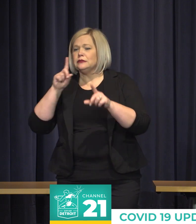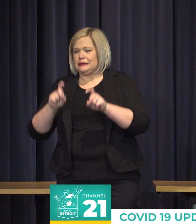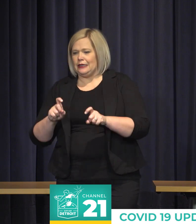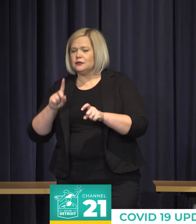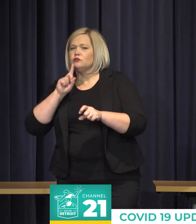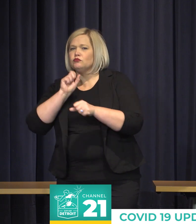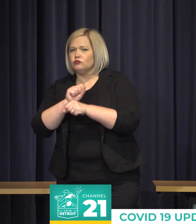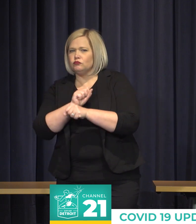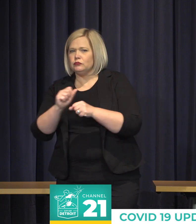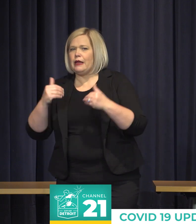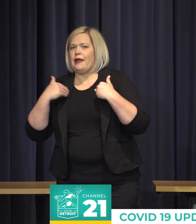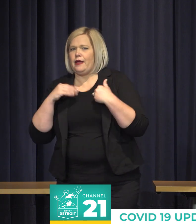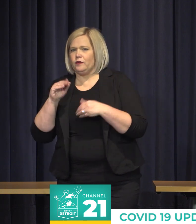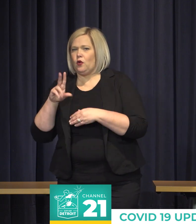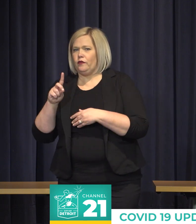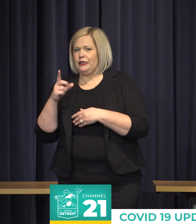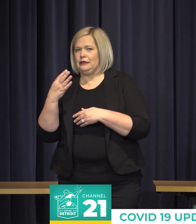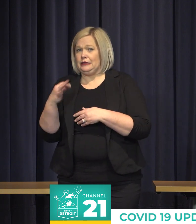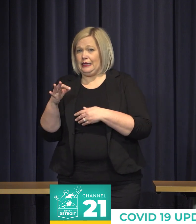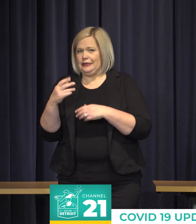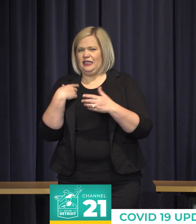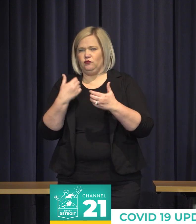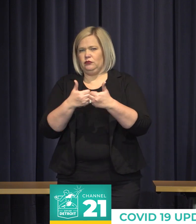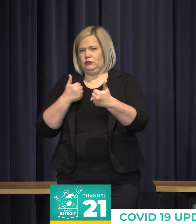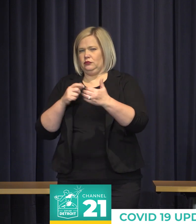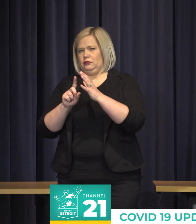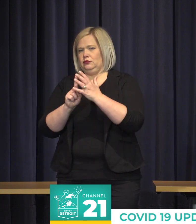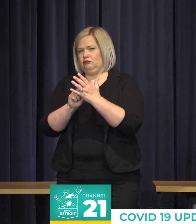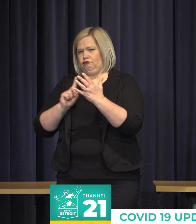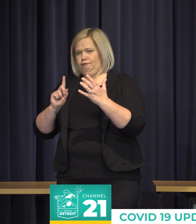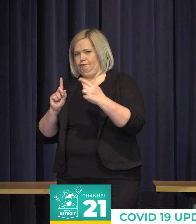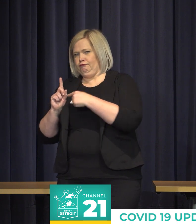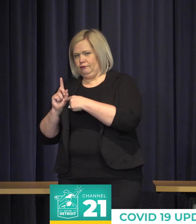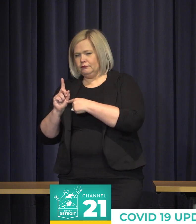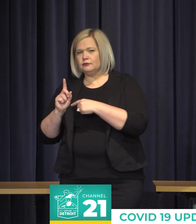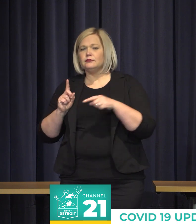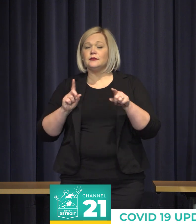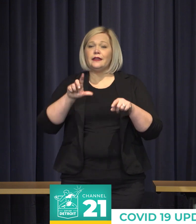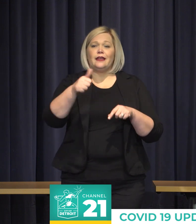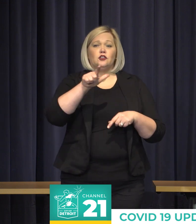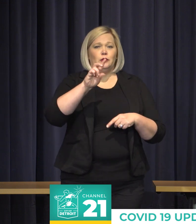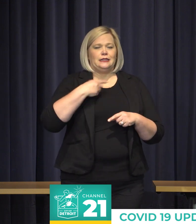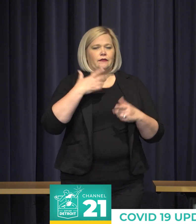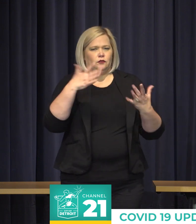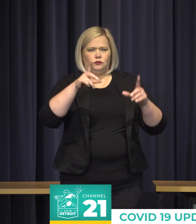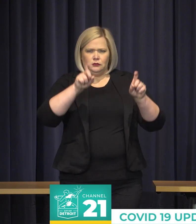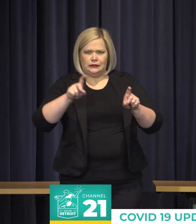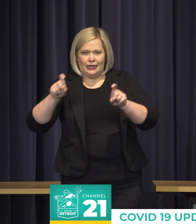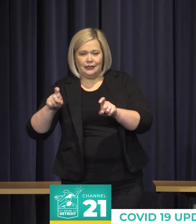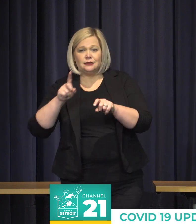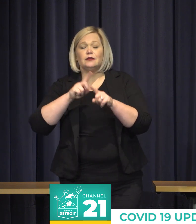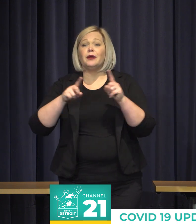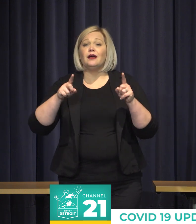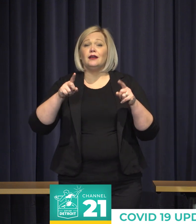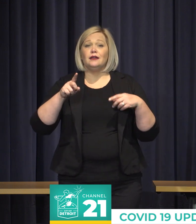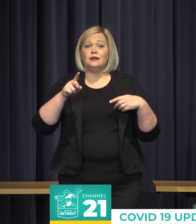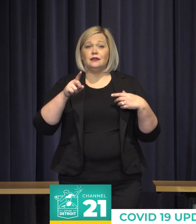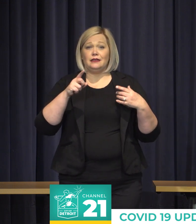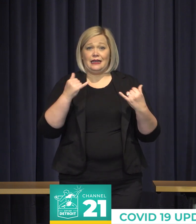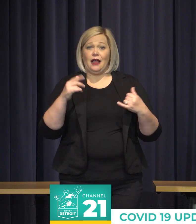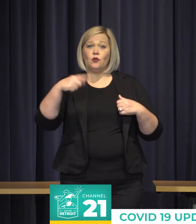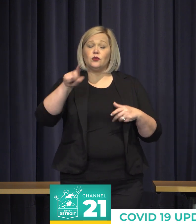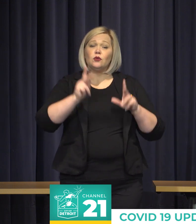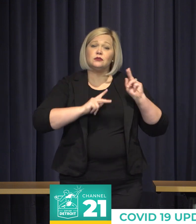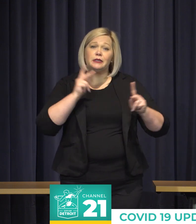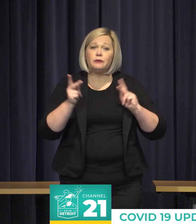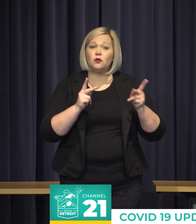in isolation. The other 27 are awaiting test results, but we have taken them out of the broader